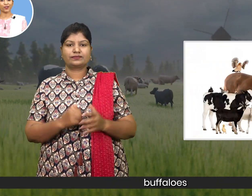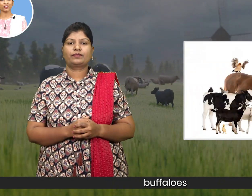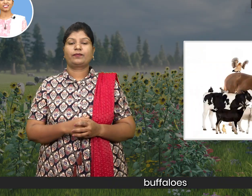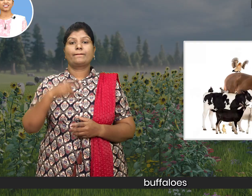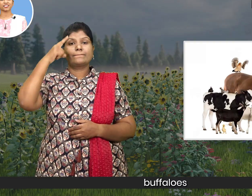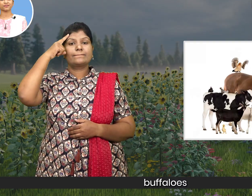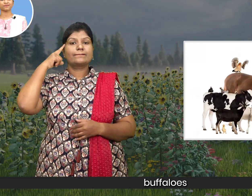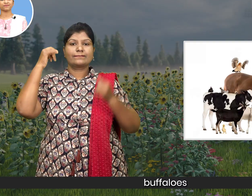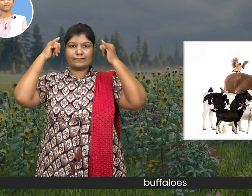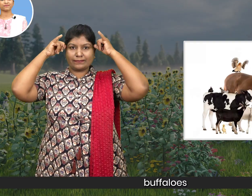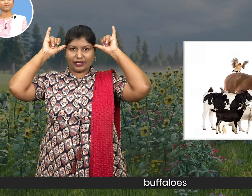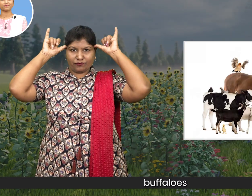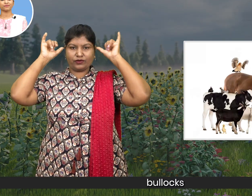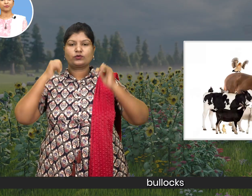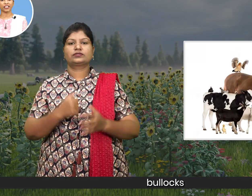buffaloes,